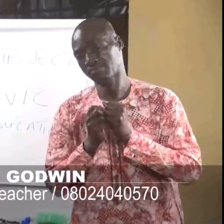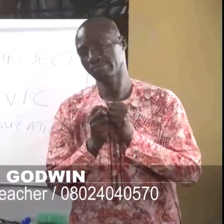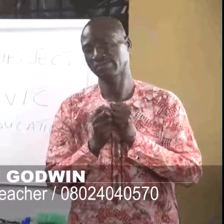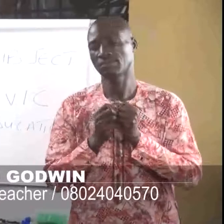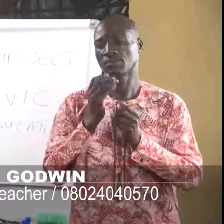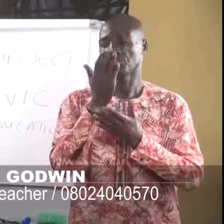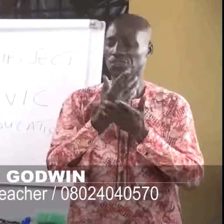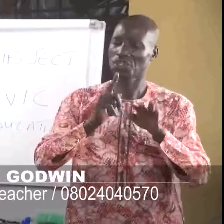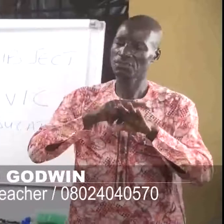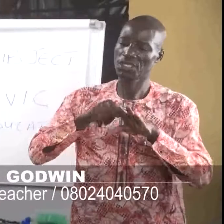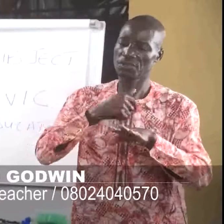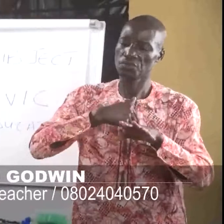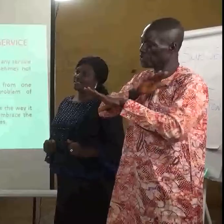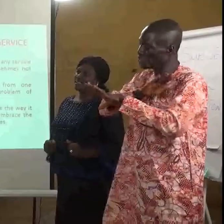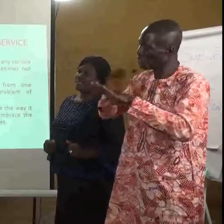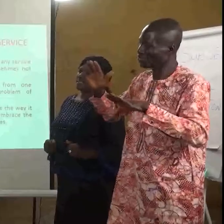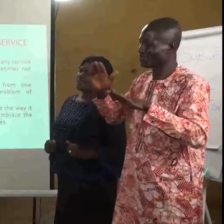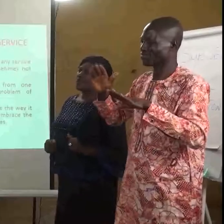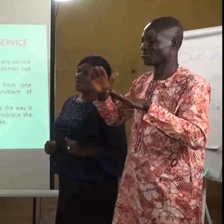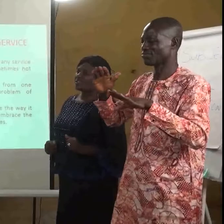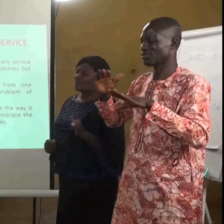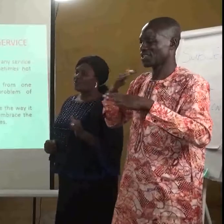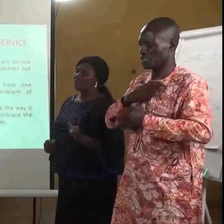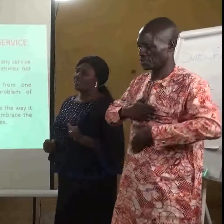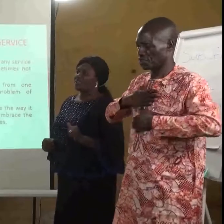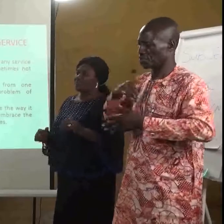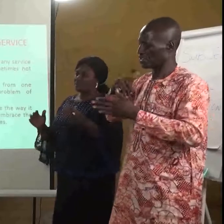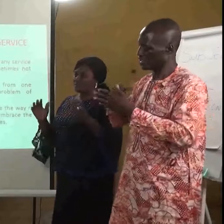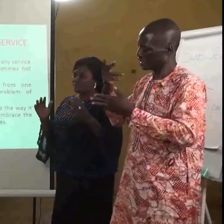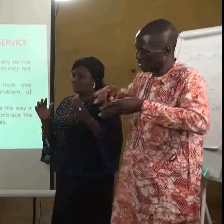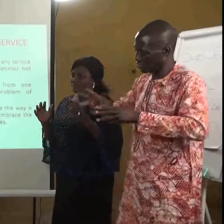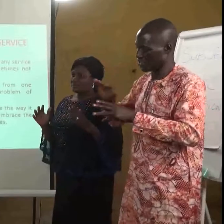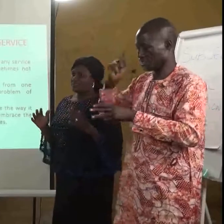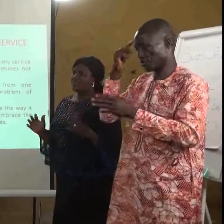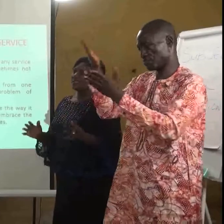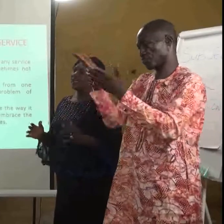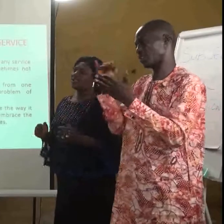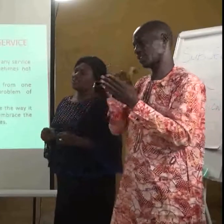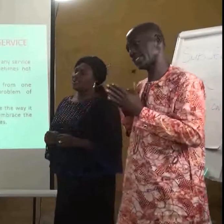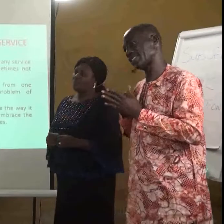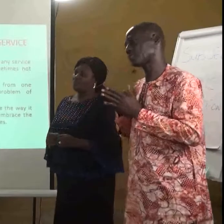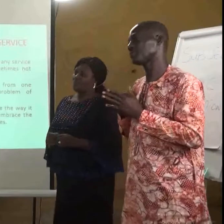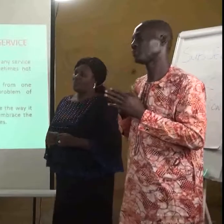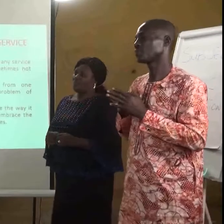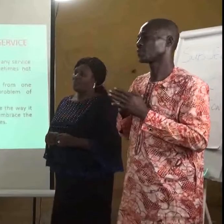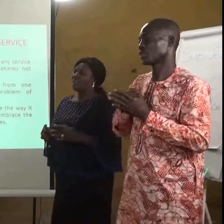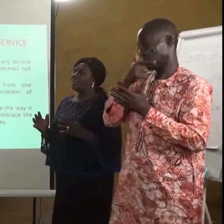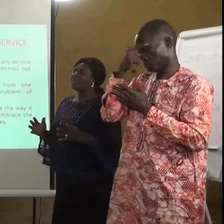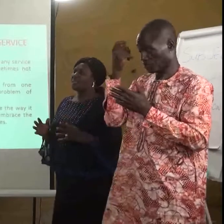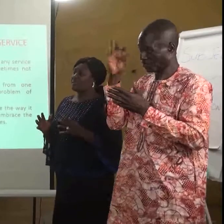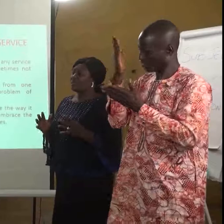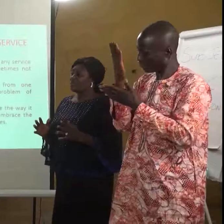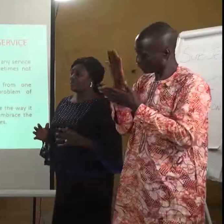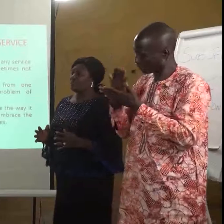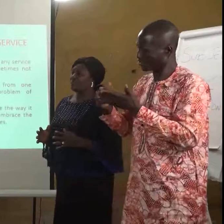Sometimes we do not enjoy these services the way the government intend it to be. The